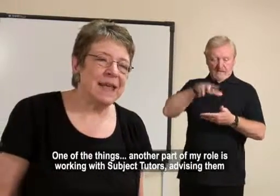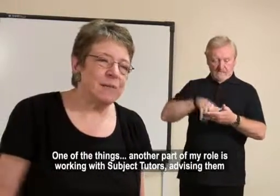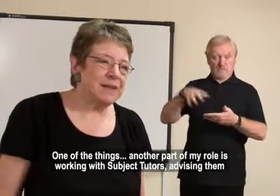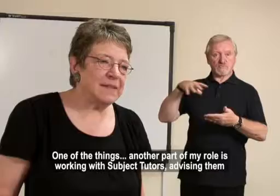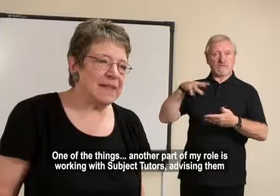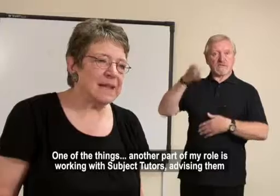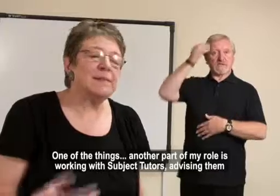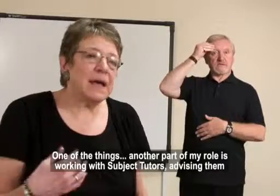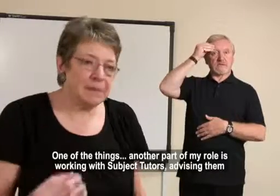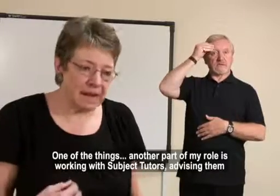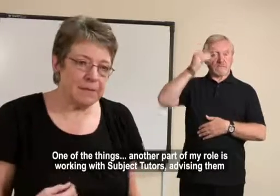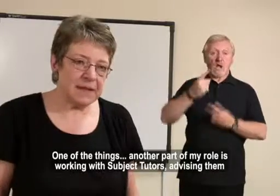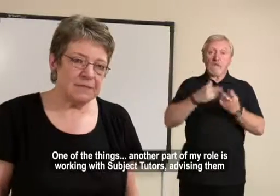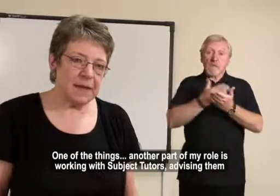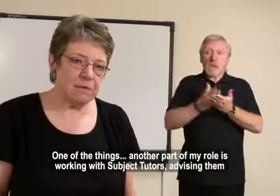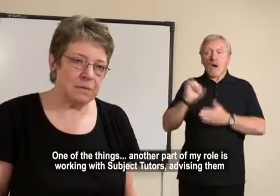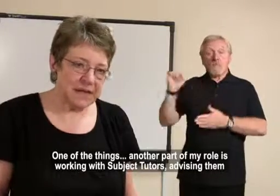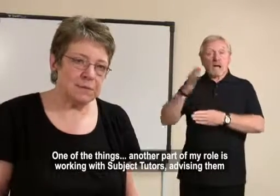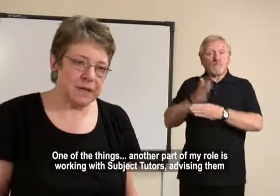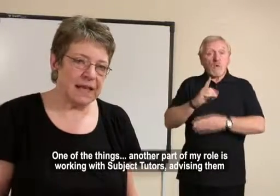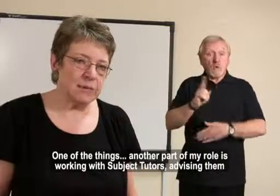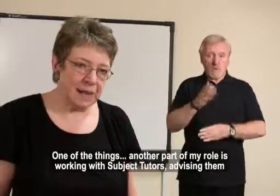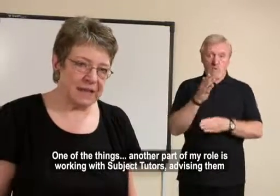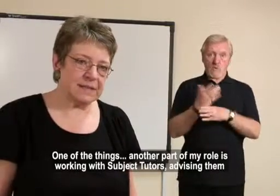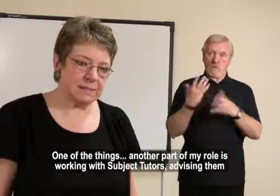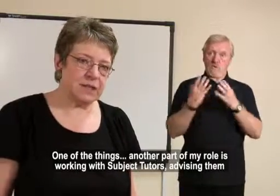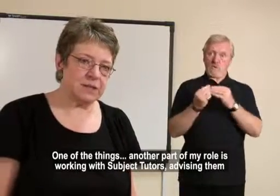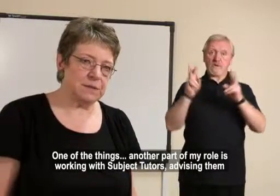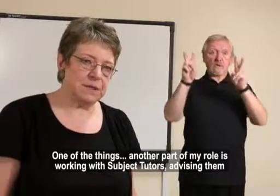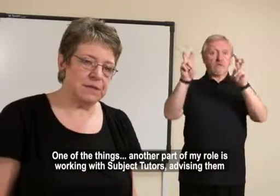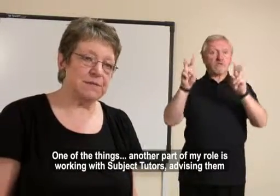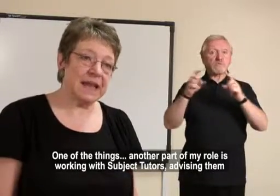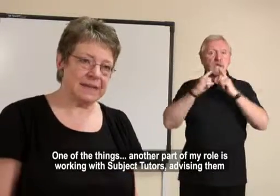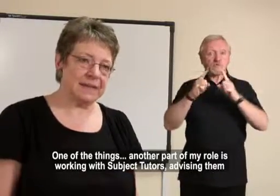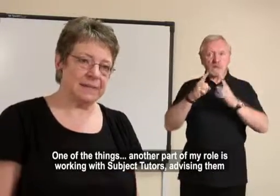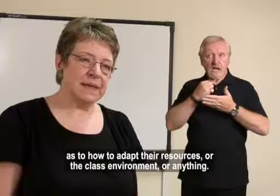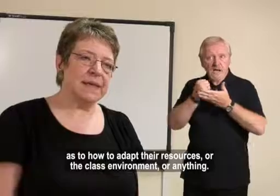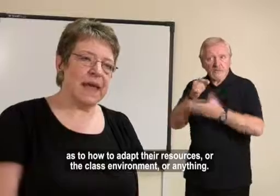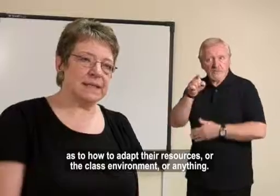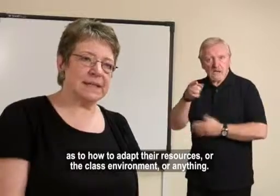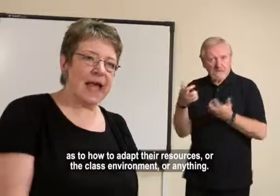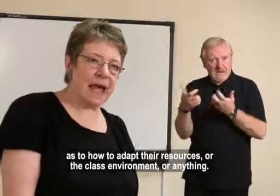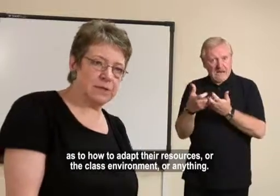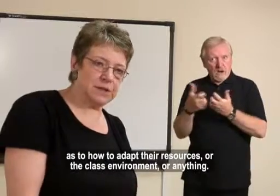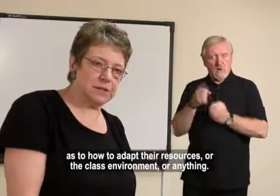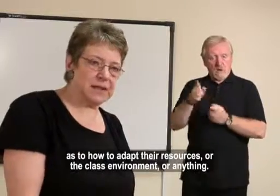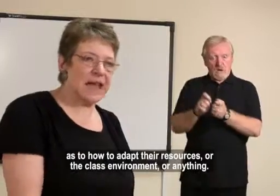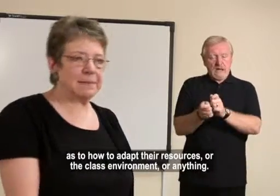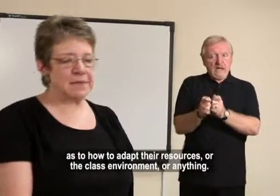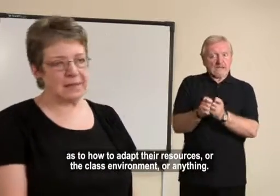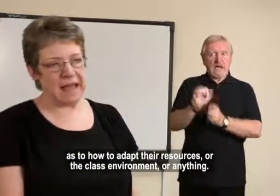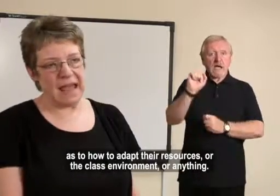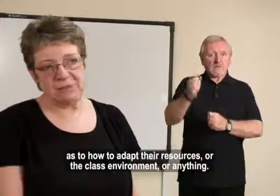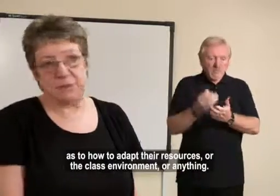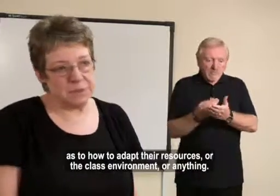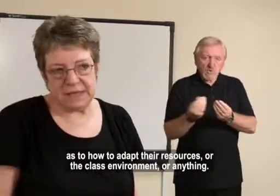about. One of the things, another part of my role is working with subject tutors, advising them as to how to